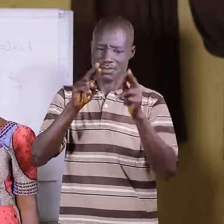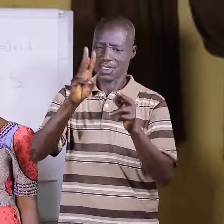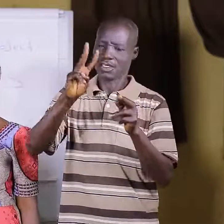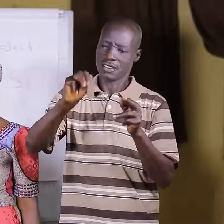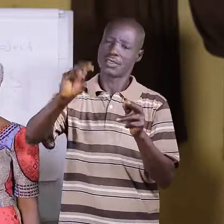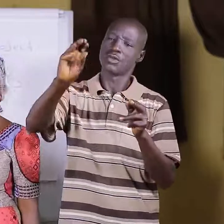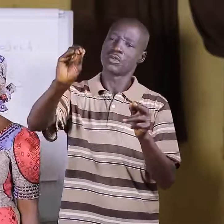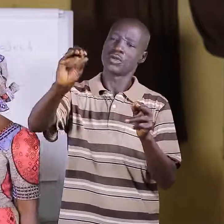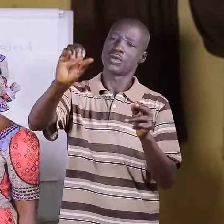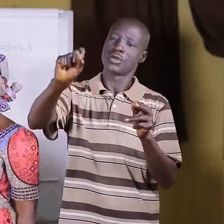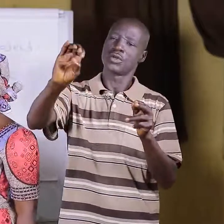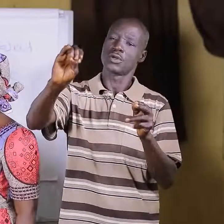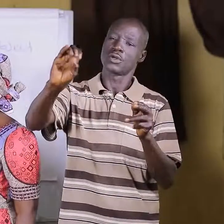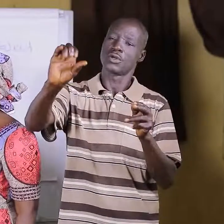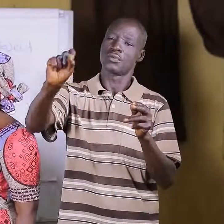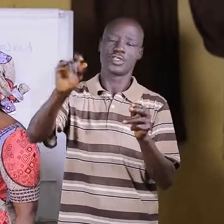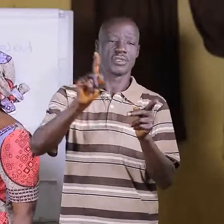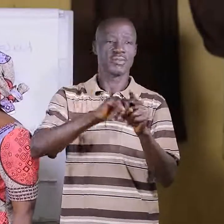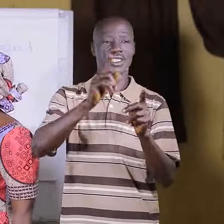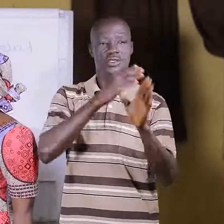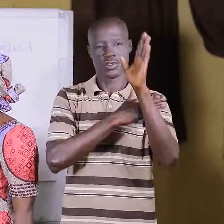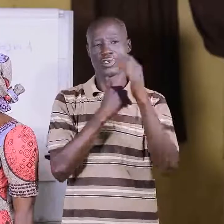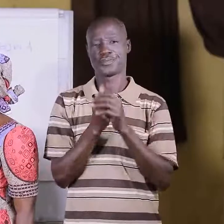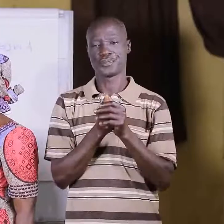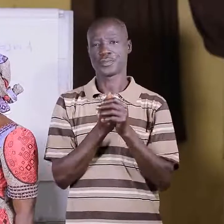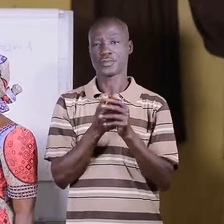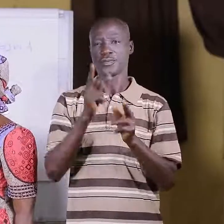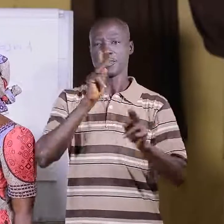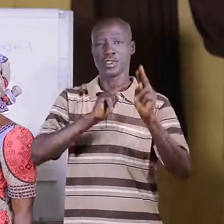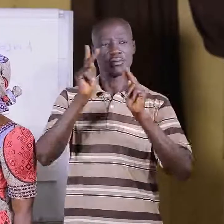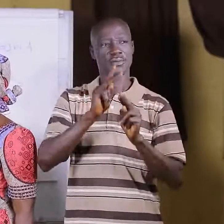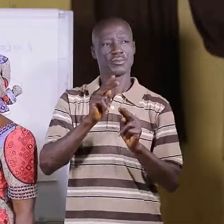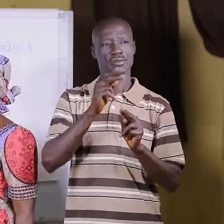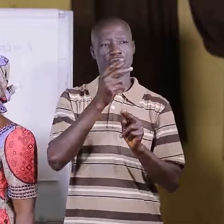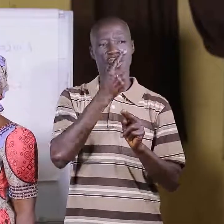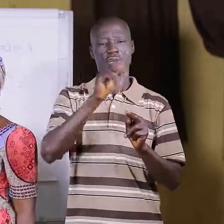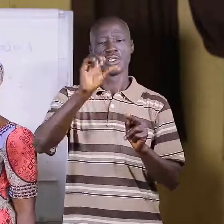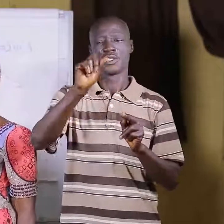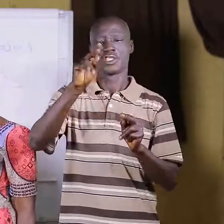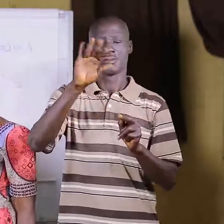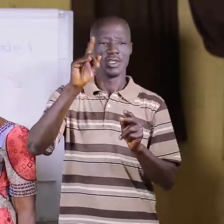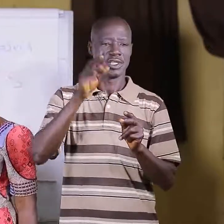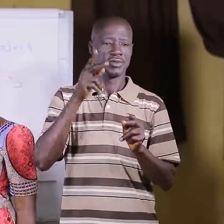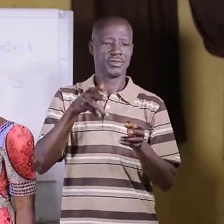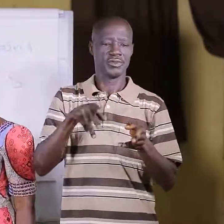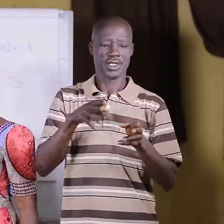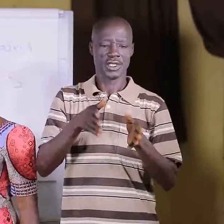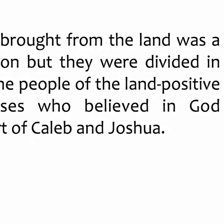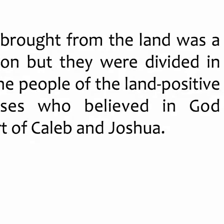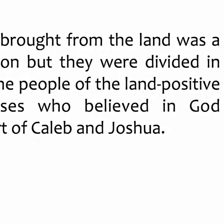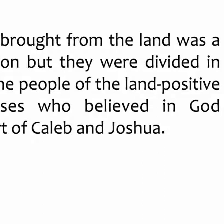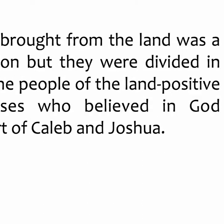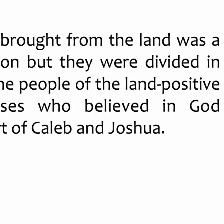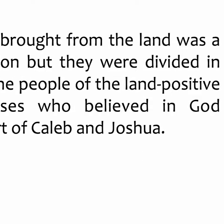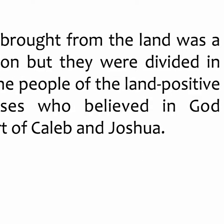Moses to be their leader. Now the people, or the spies, were asked to bring back